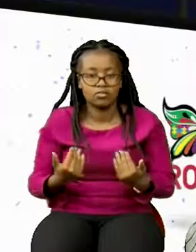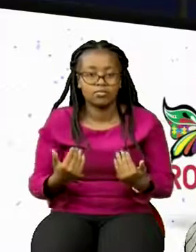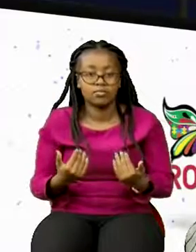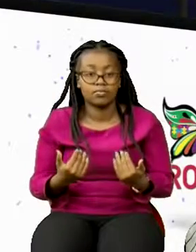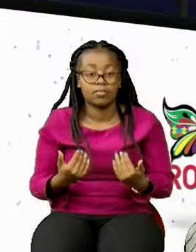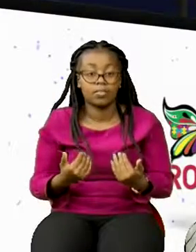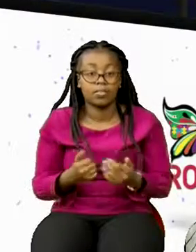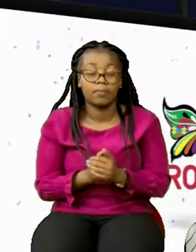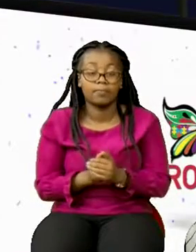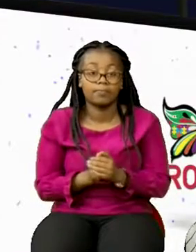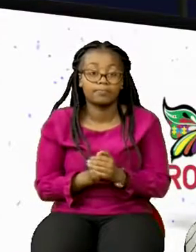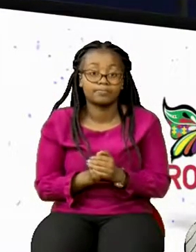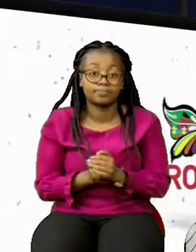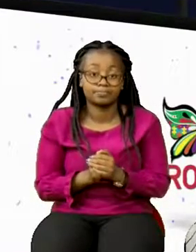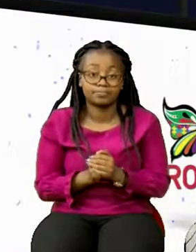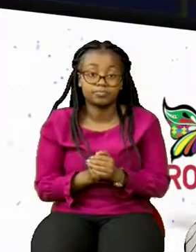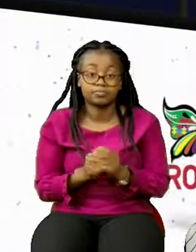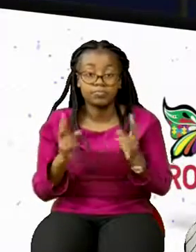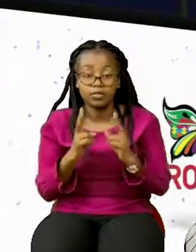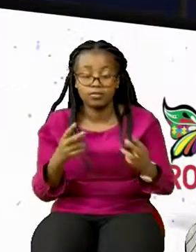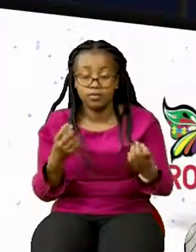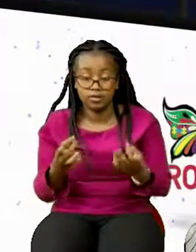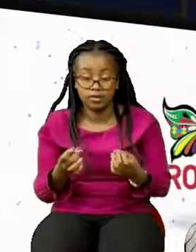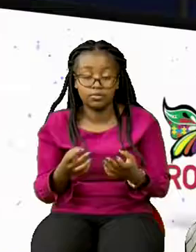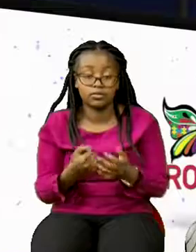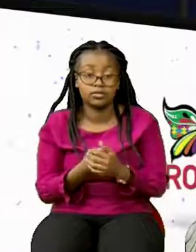So stereotyped movements, there are very many,